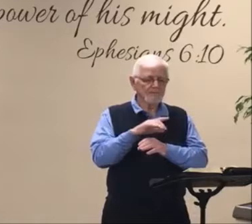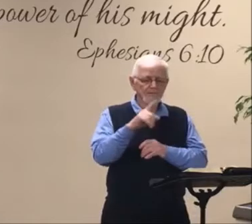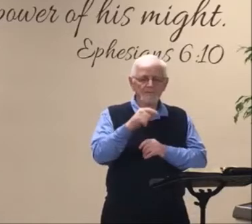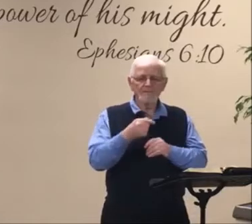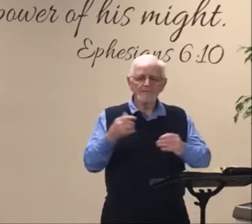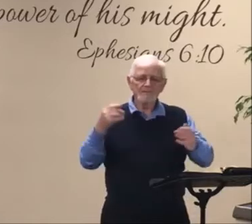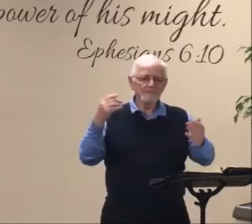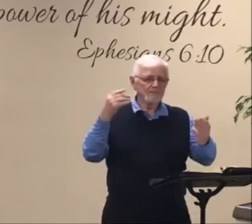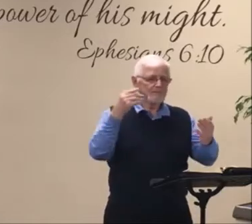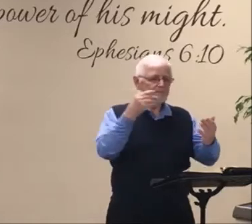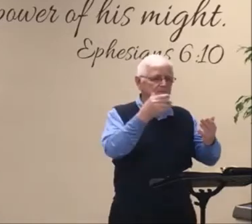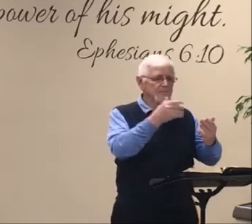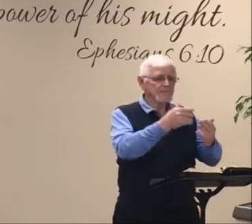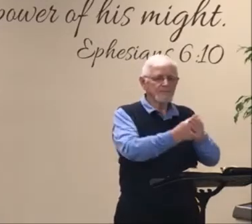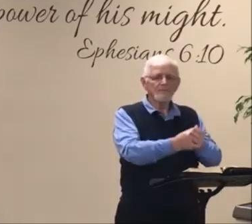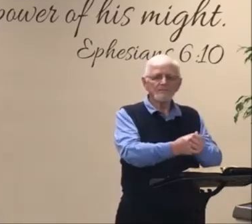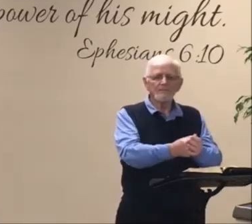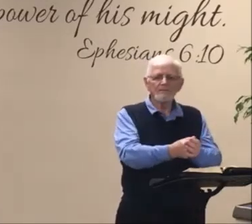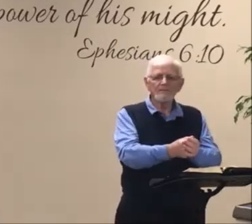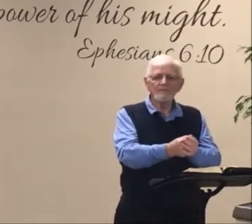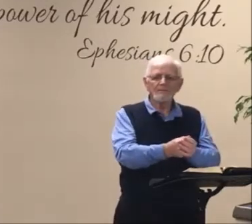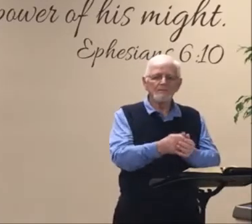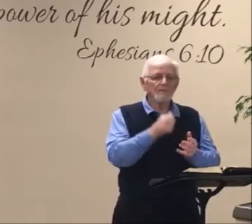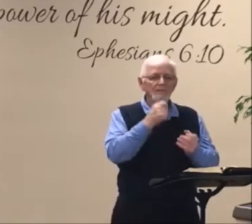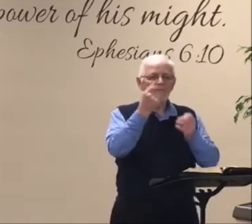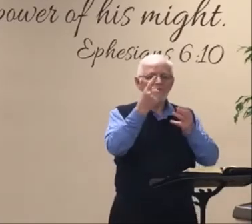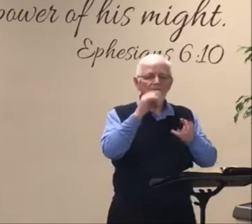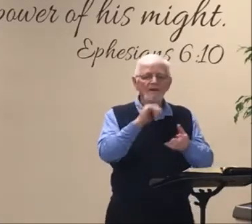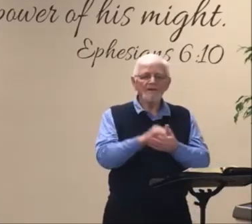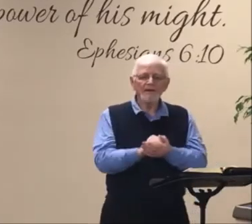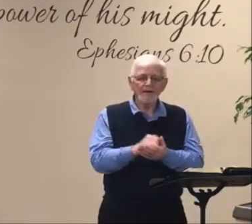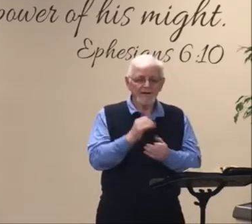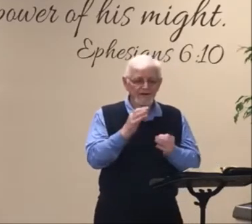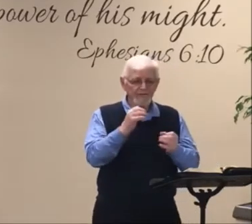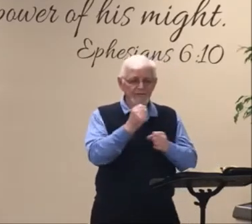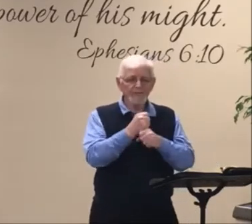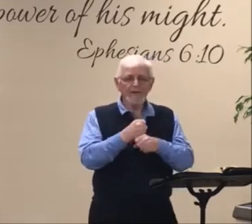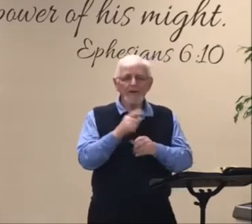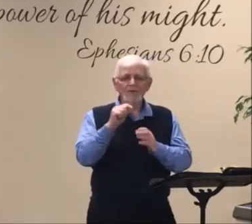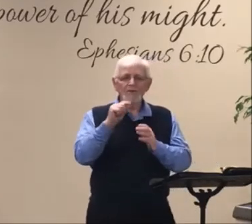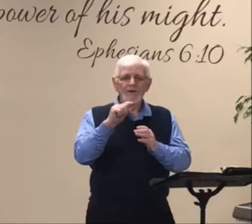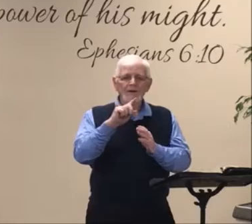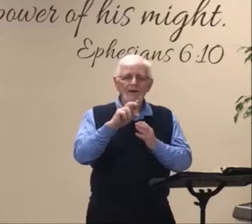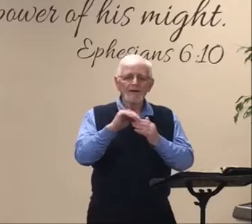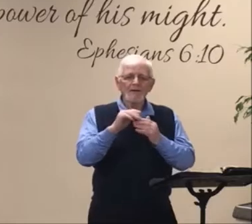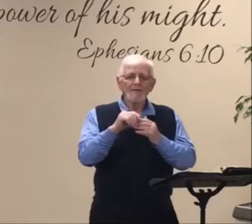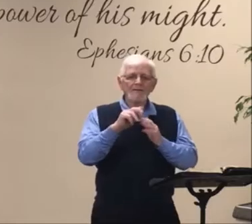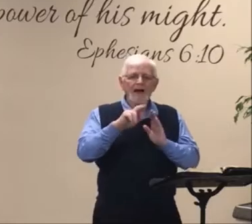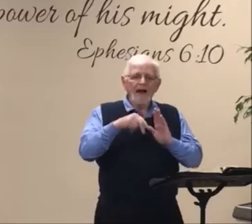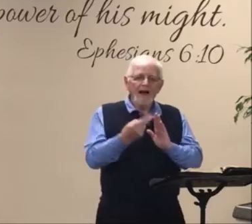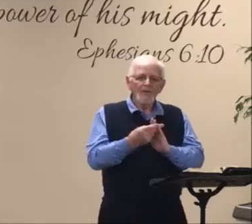up. Some of you don't realize that. If you've ever made $20 an hour working for an employer,